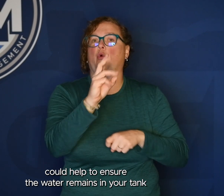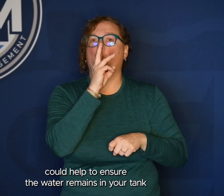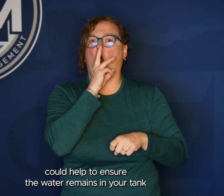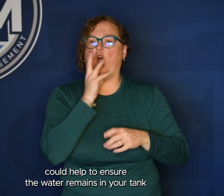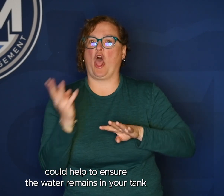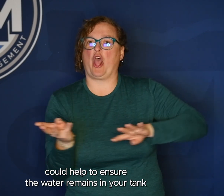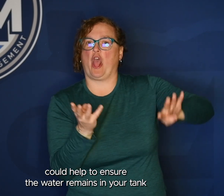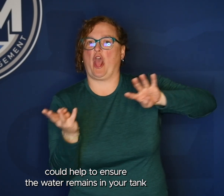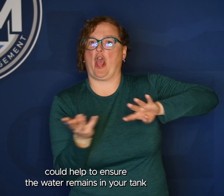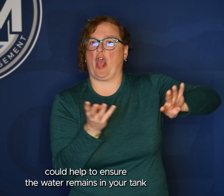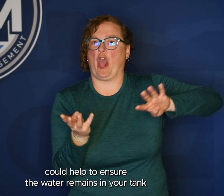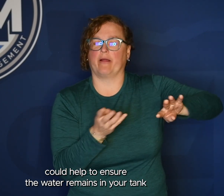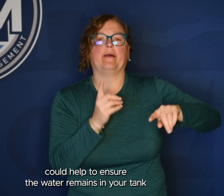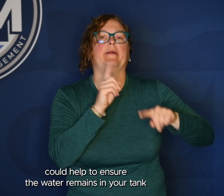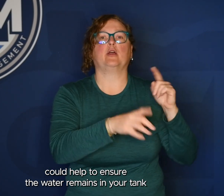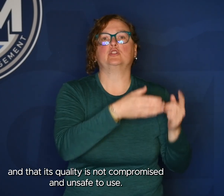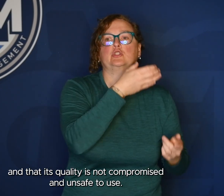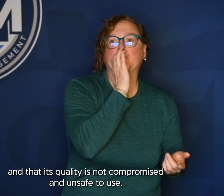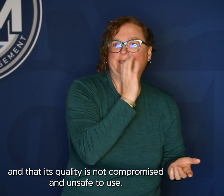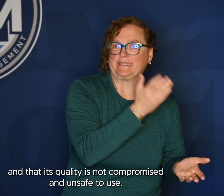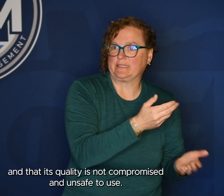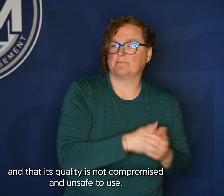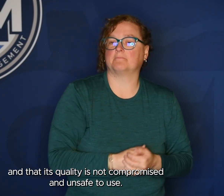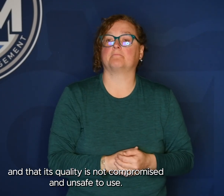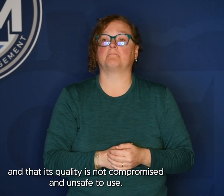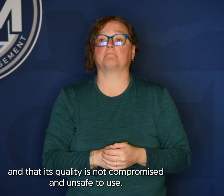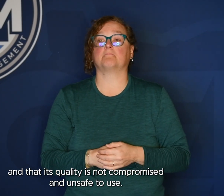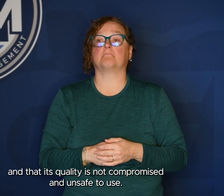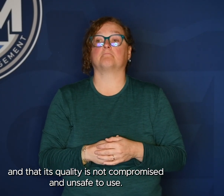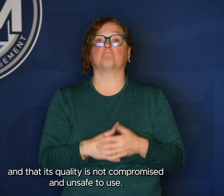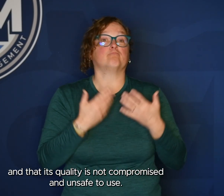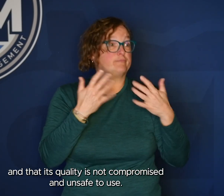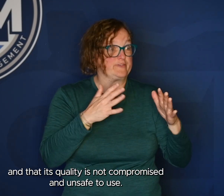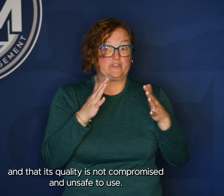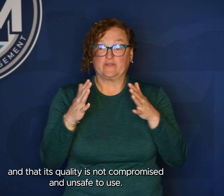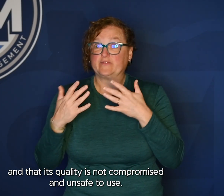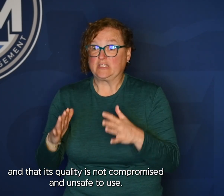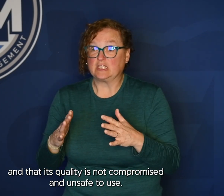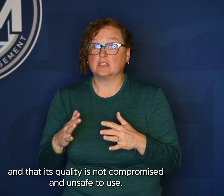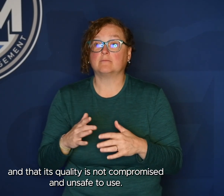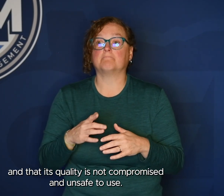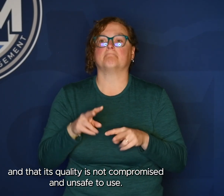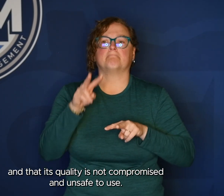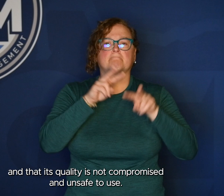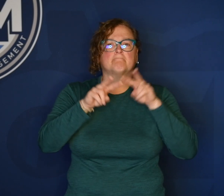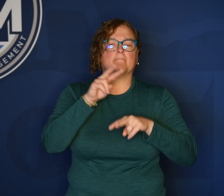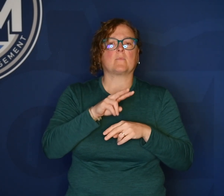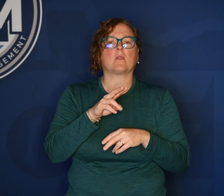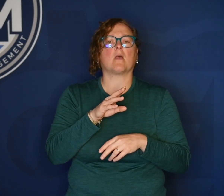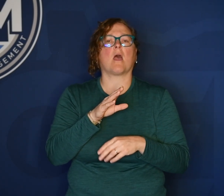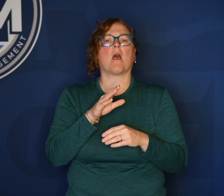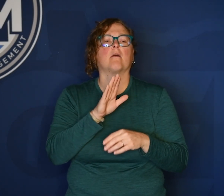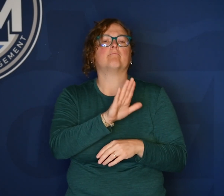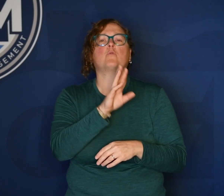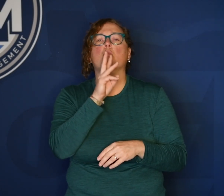water remains in your tank and that its quality is not compromised and unsafe to use.